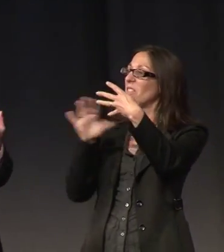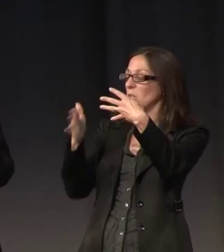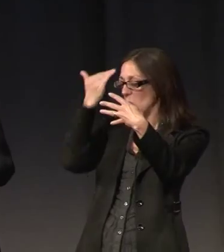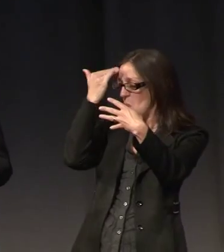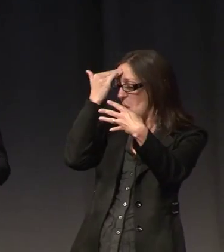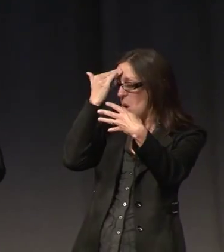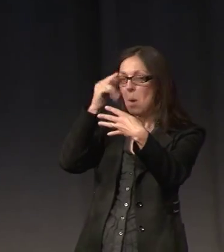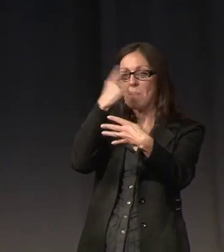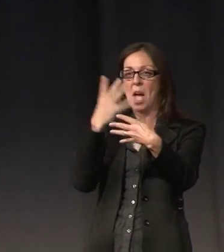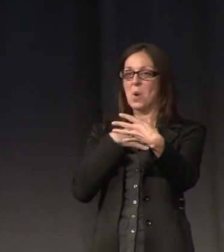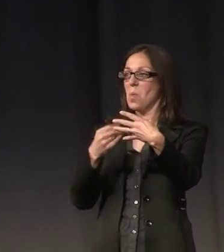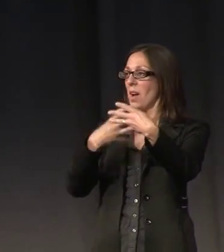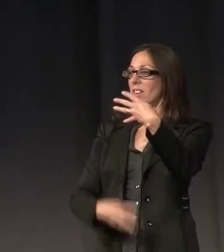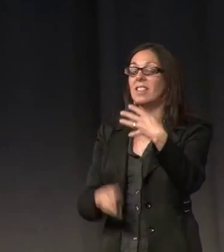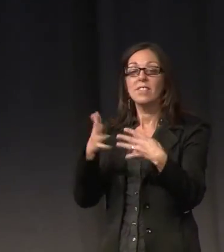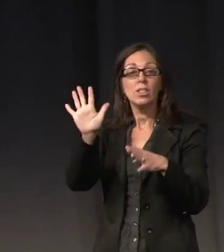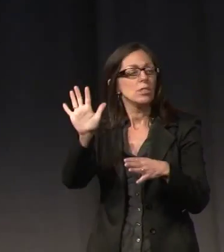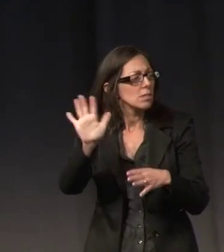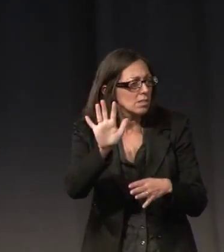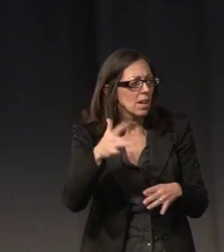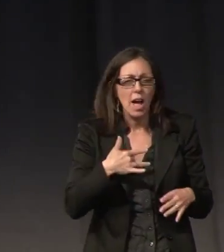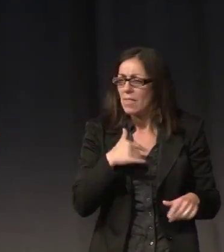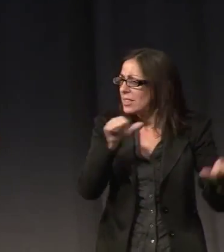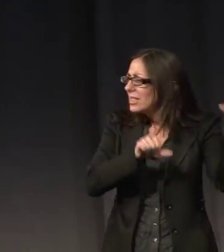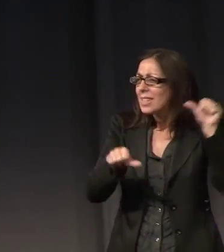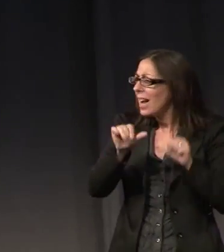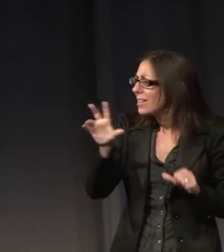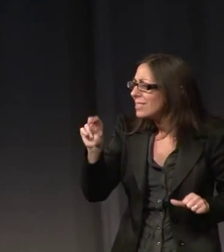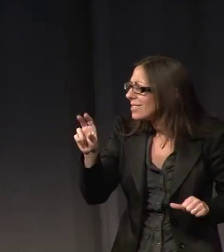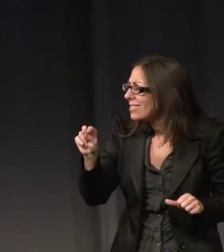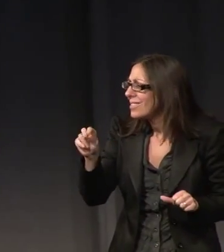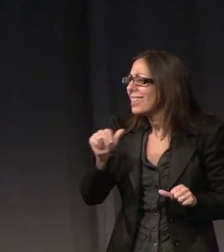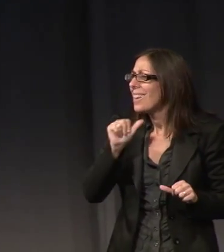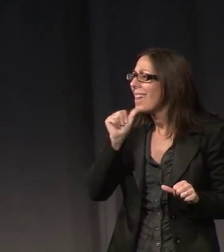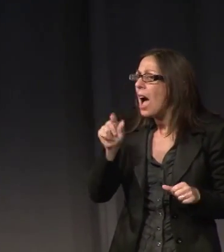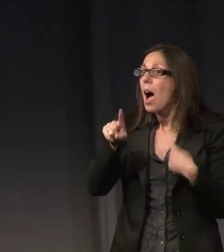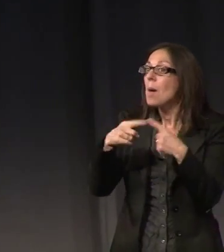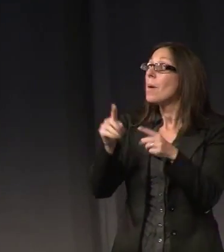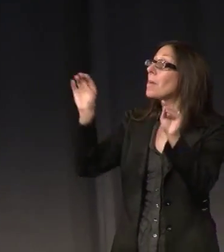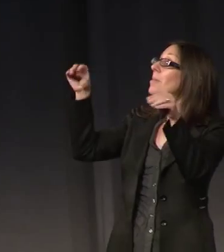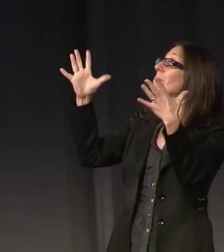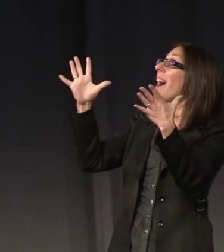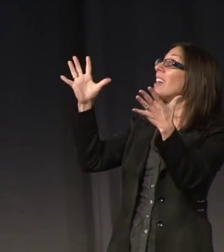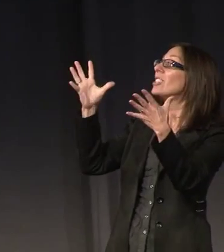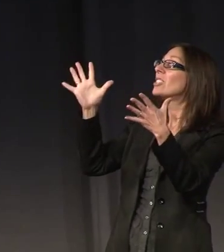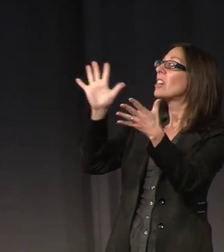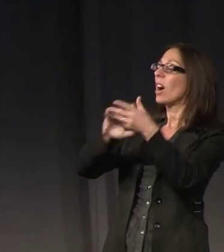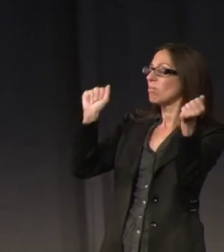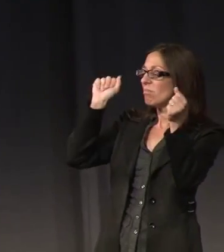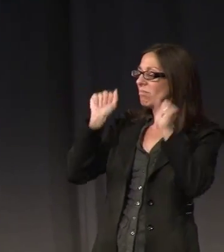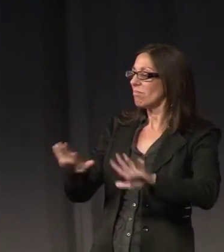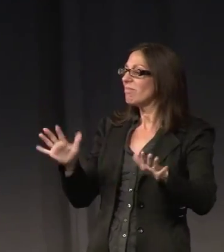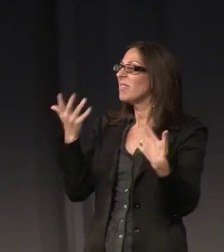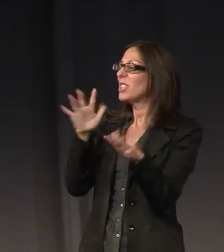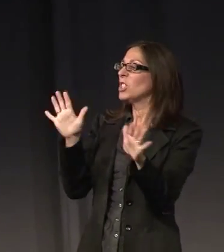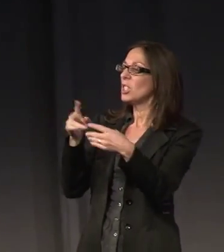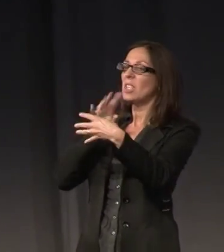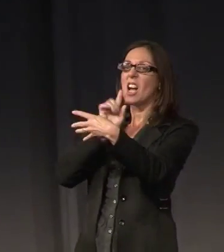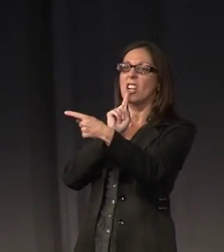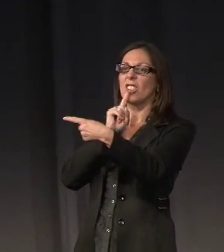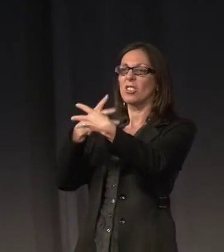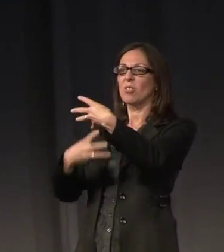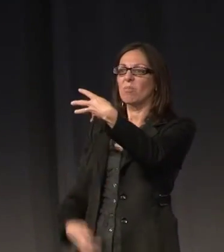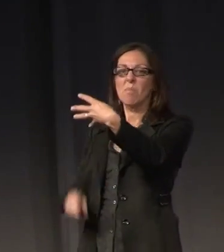that magic of perception, and that's in fact what got me into the business of neuroscience to start with. And if an analogy helps, it's